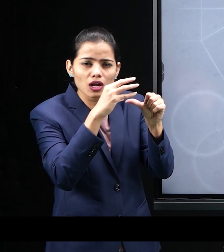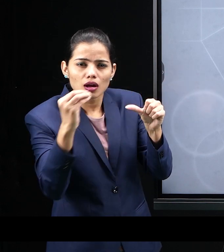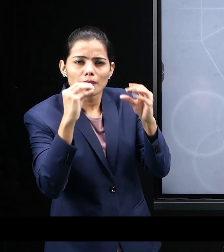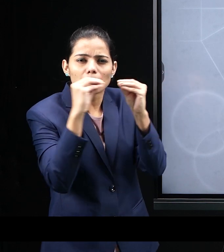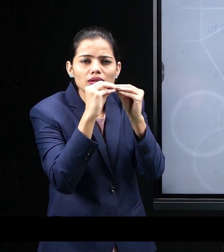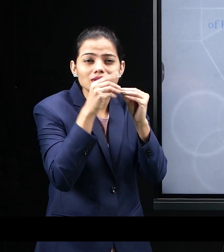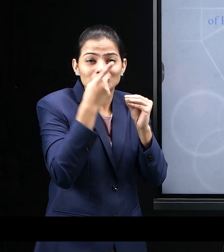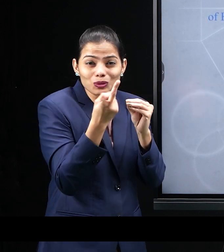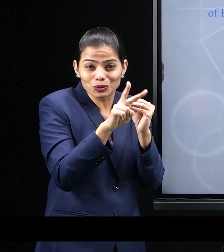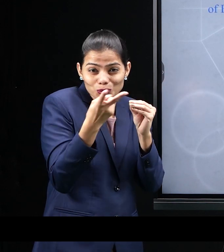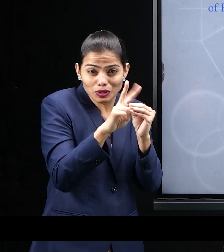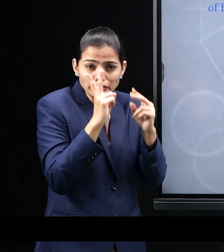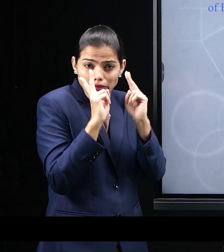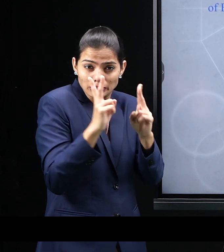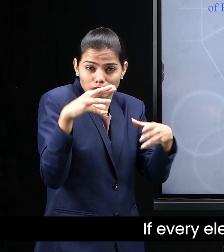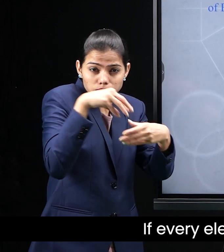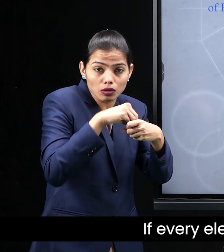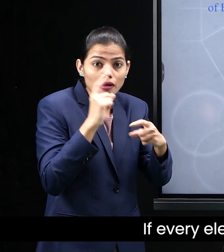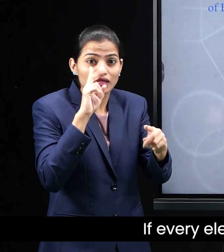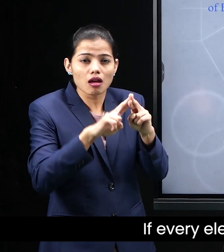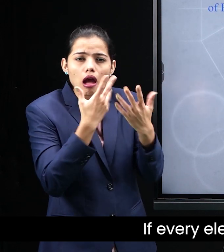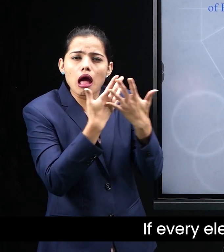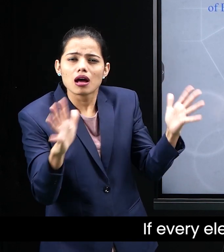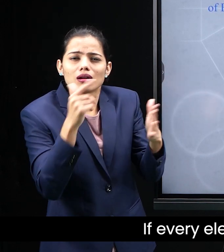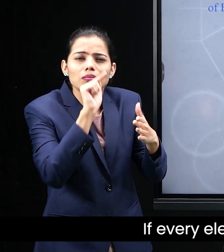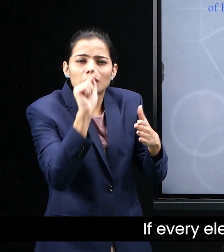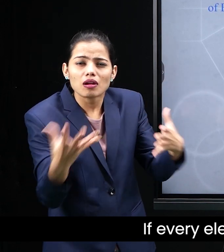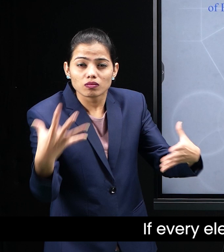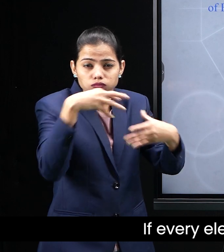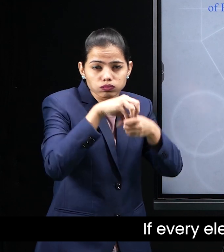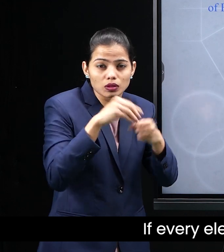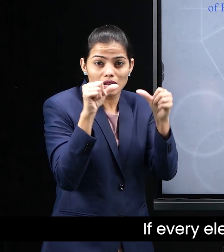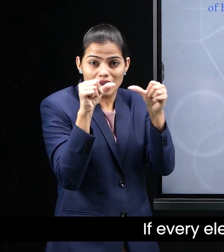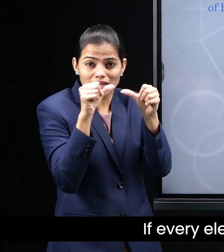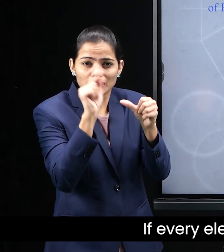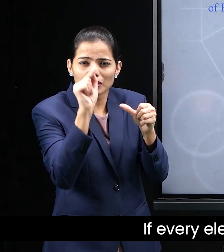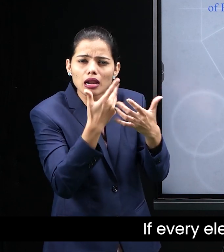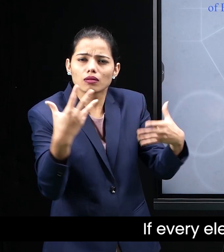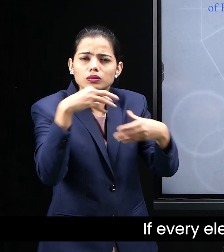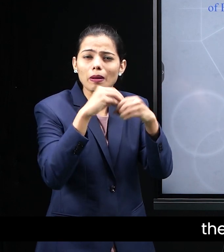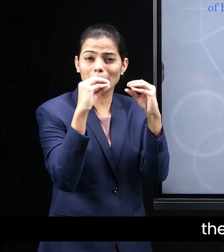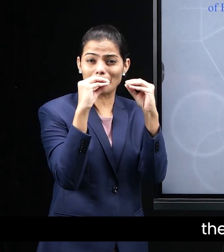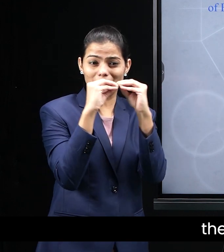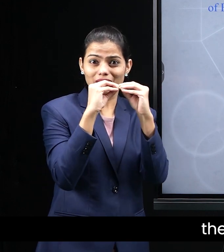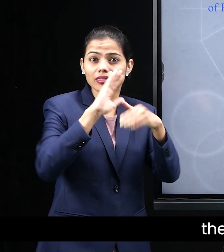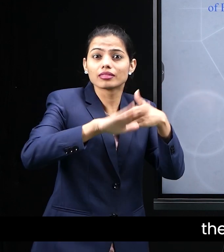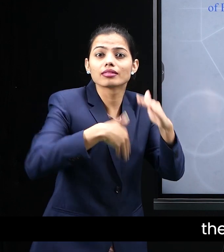Let A and B be two sets if every element of A is also an element of B. Then A is called